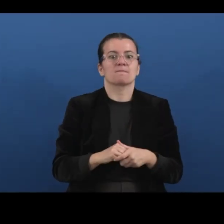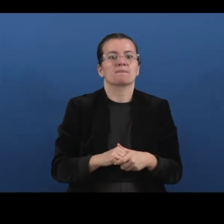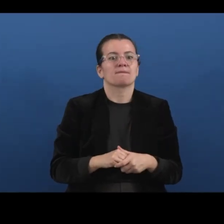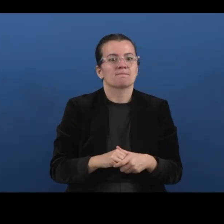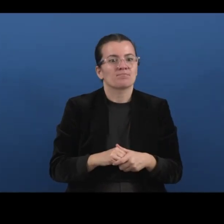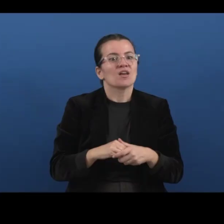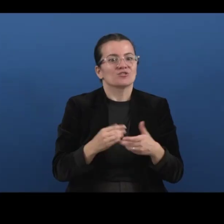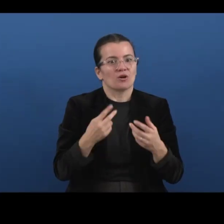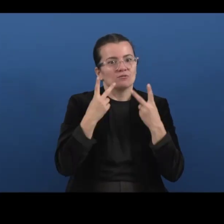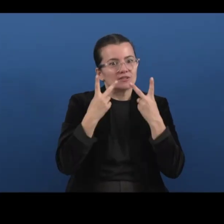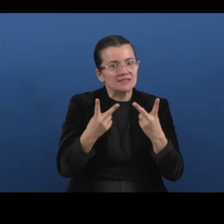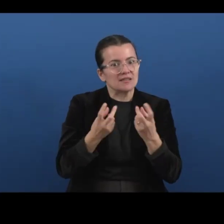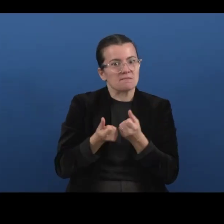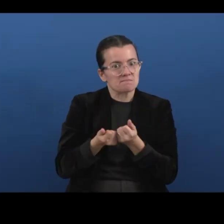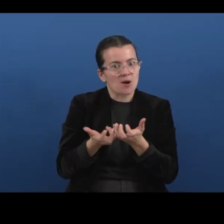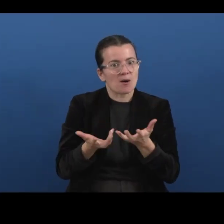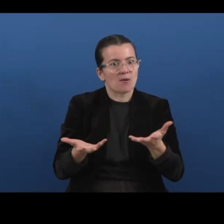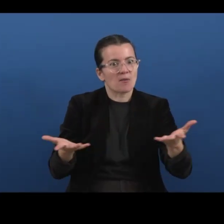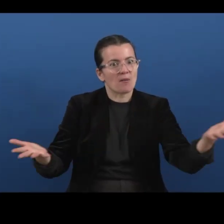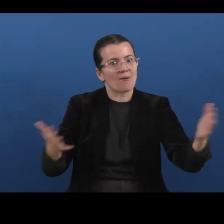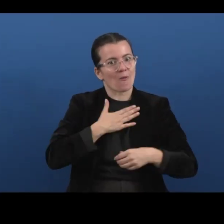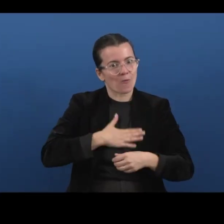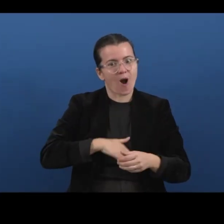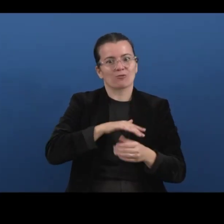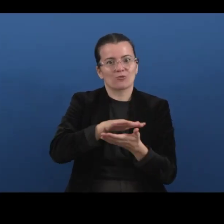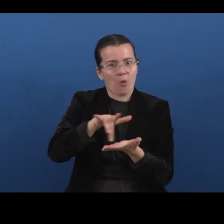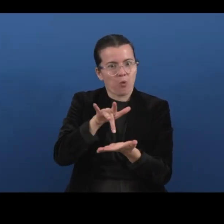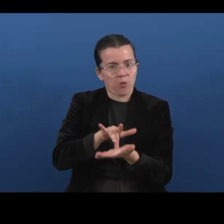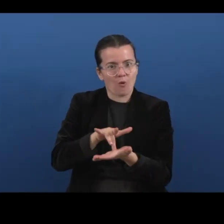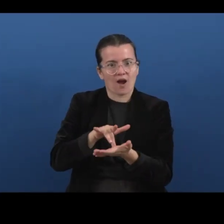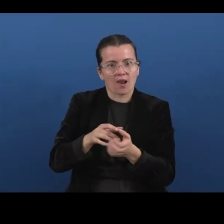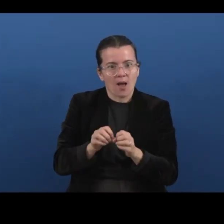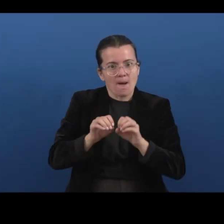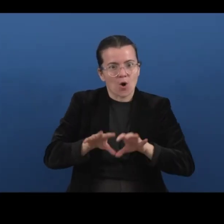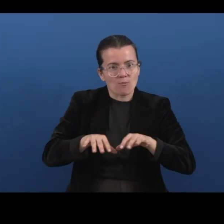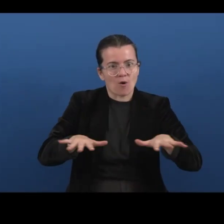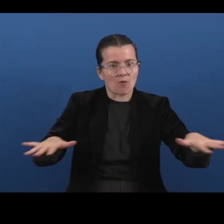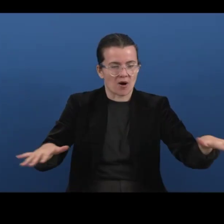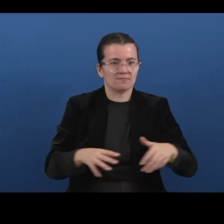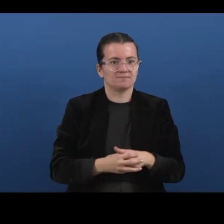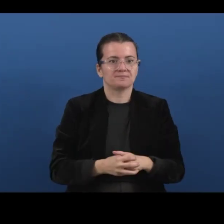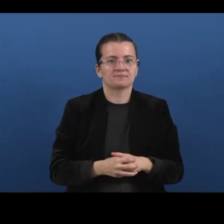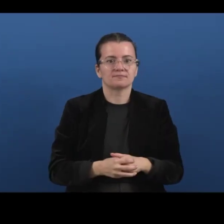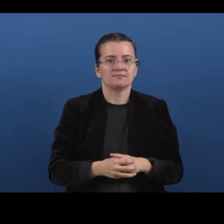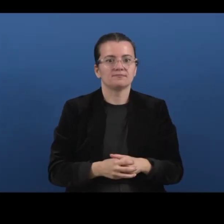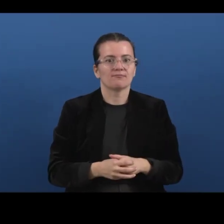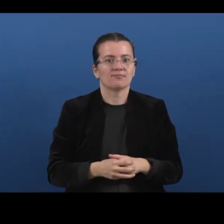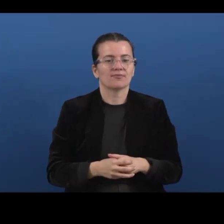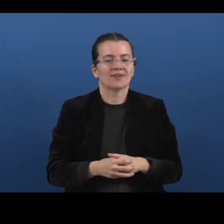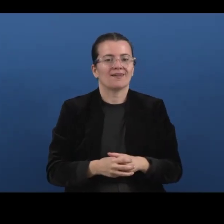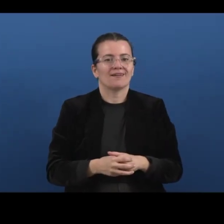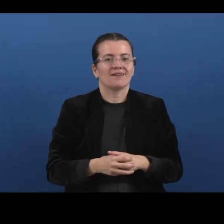real drive to get as many local versions launched as possible. The employer resource groups have found this